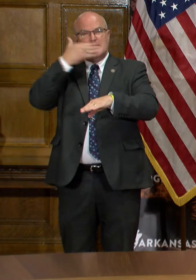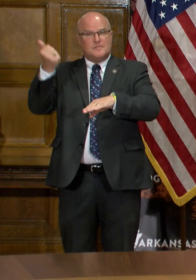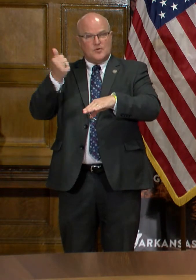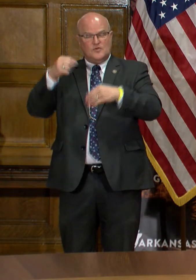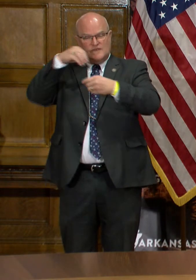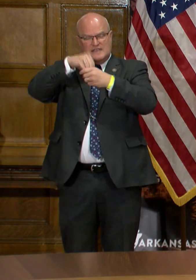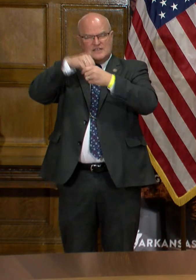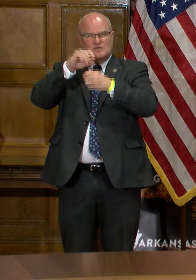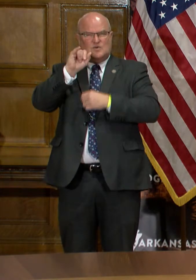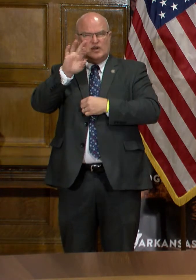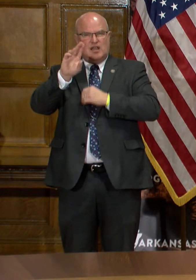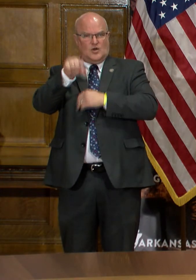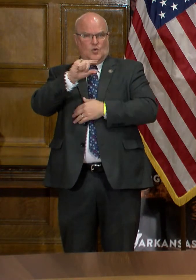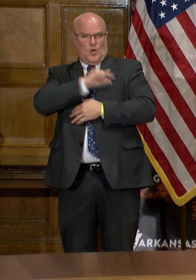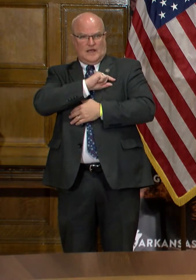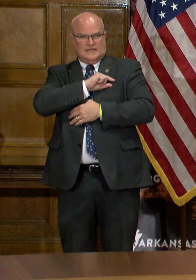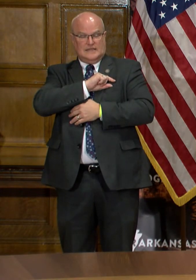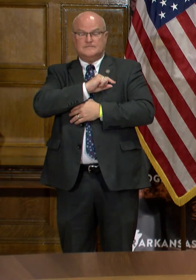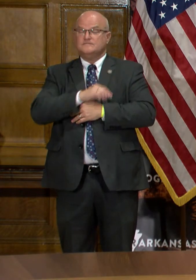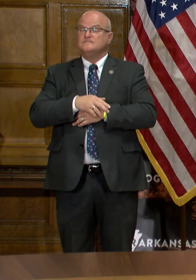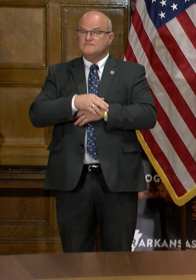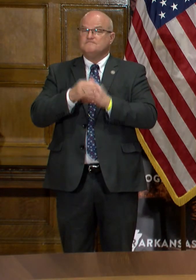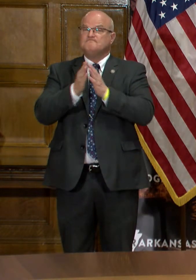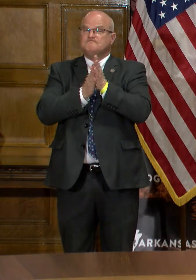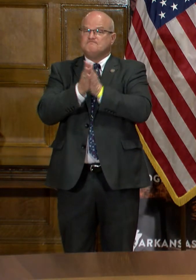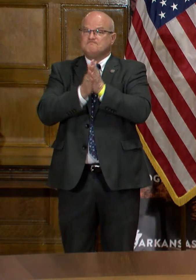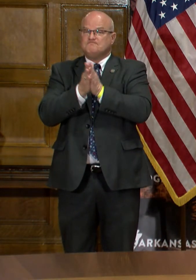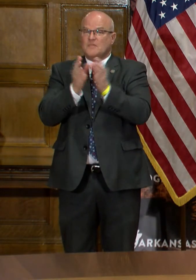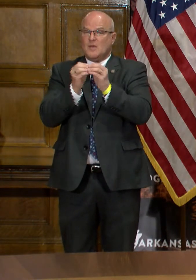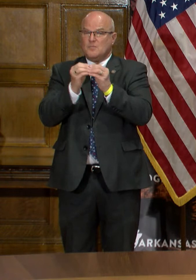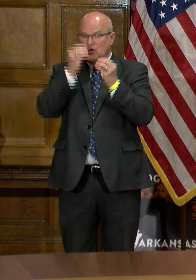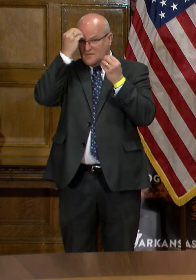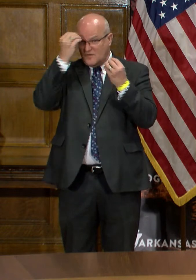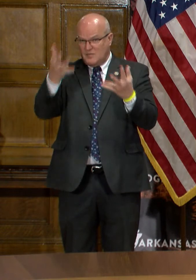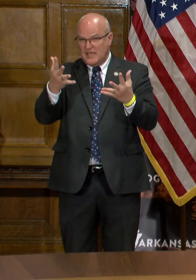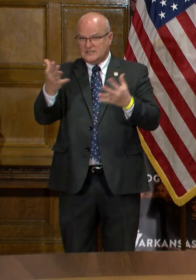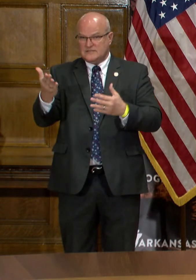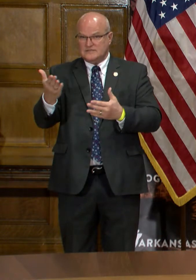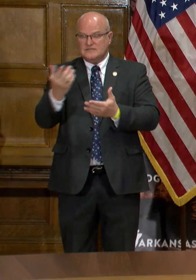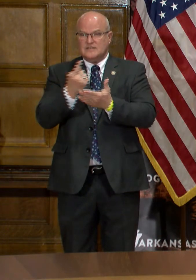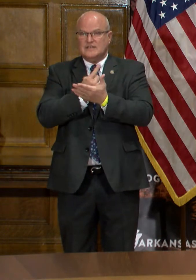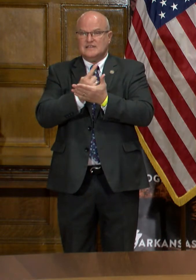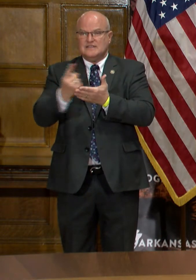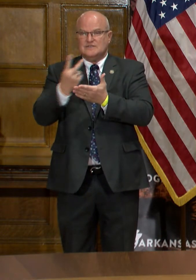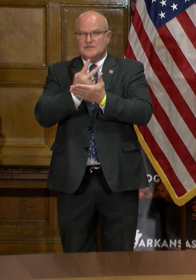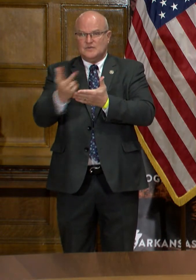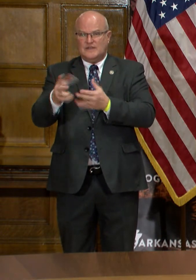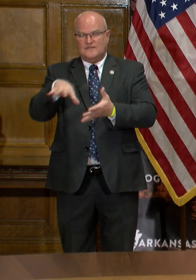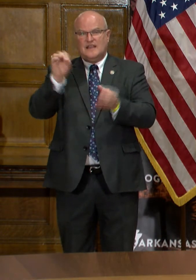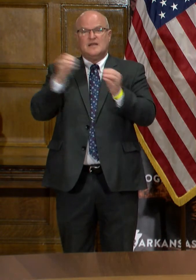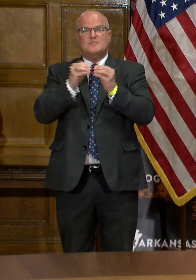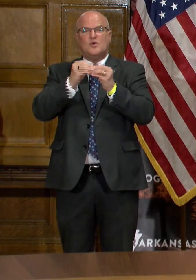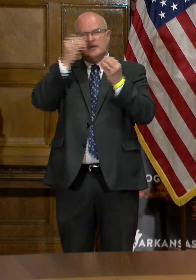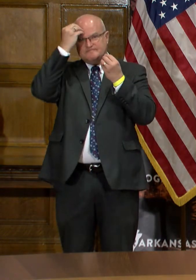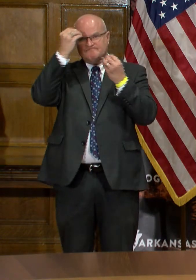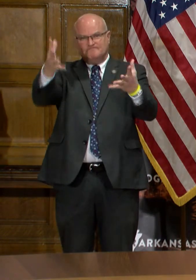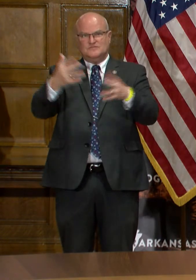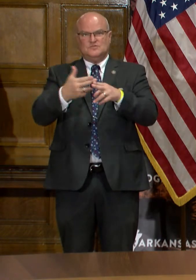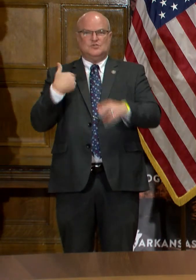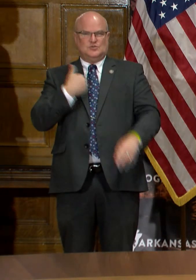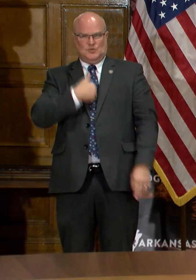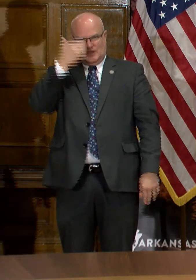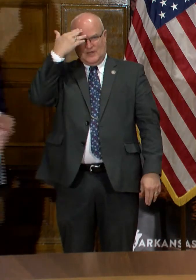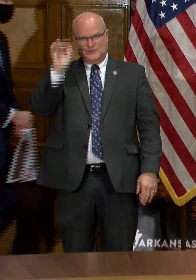look forward to getting more information from the U.S. Department of Education in the coming weeks and get more details out to you as soon as we know